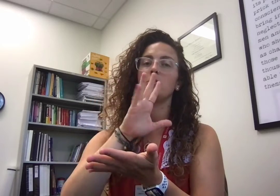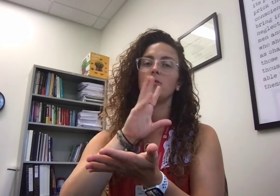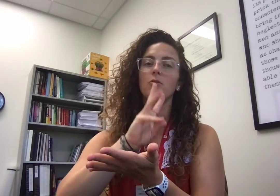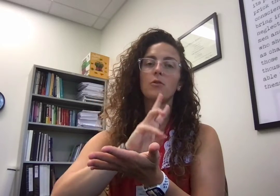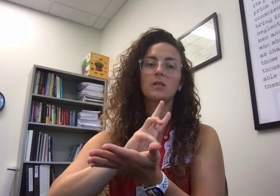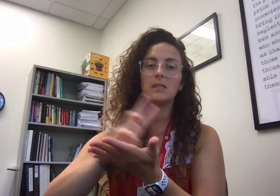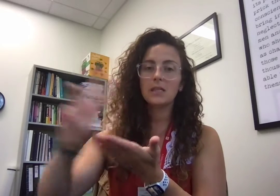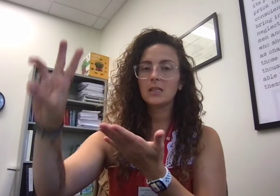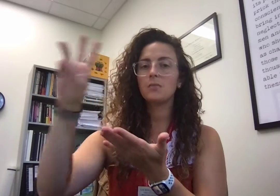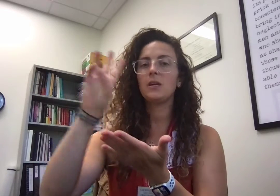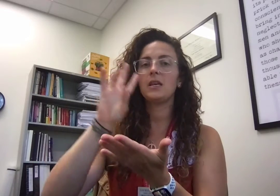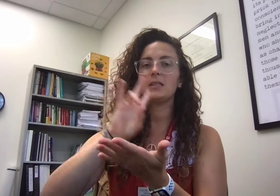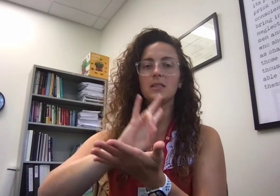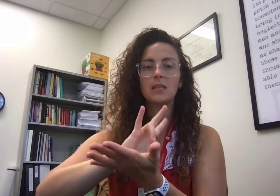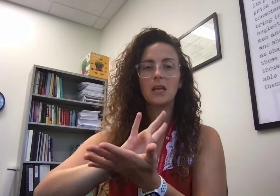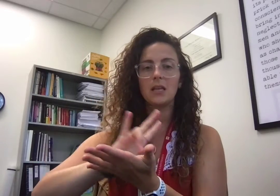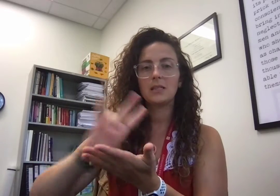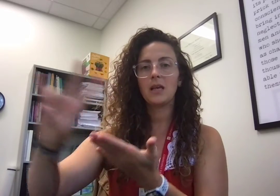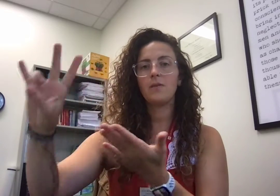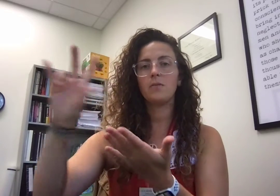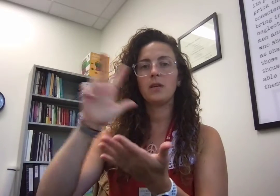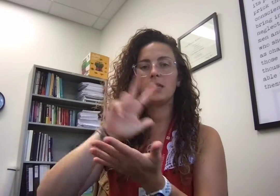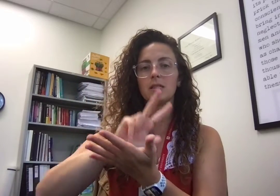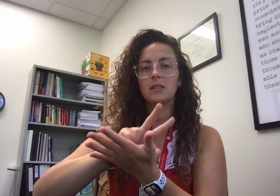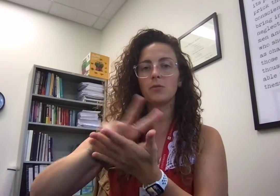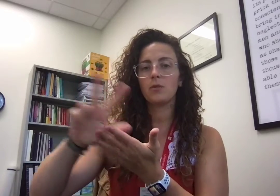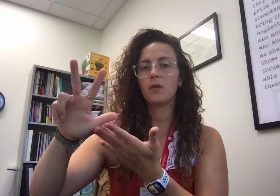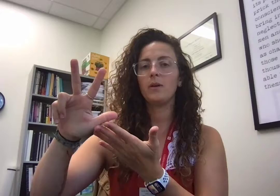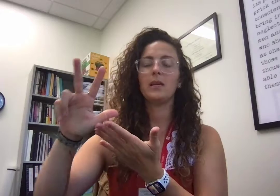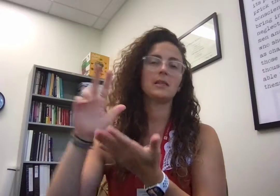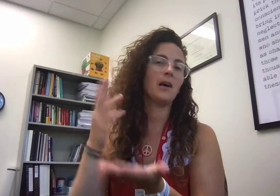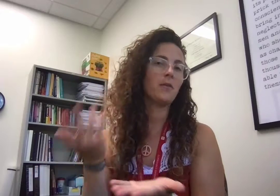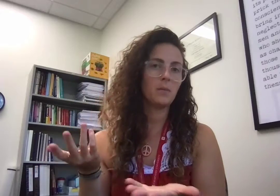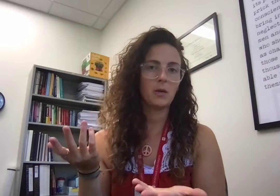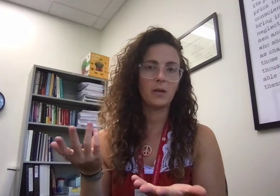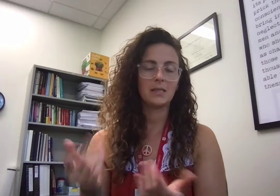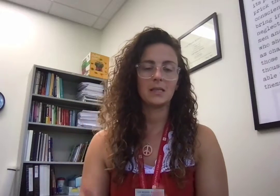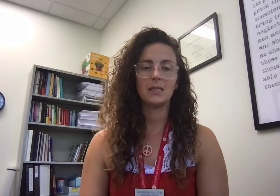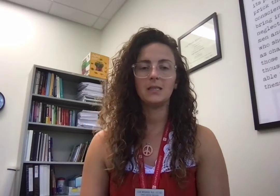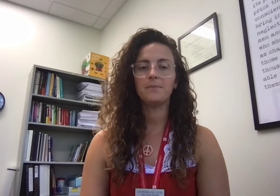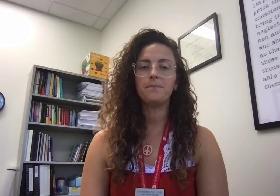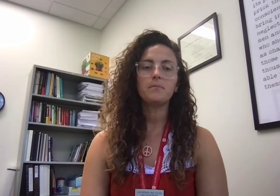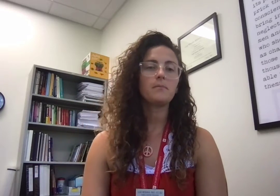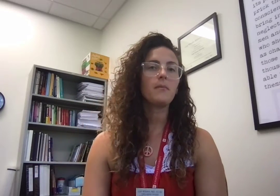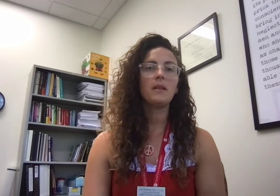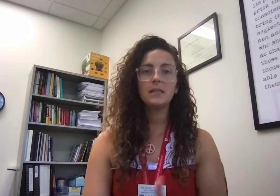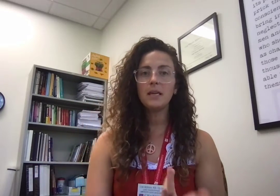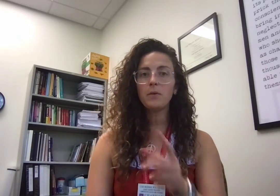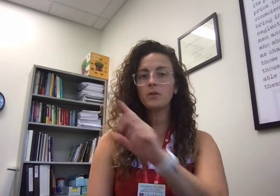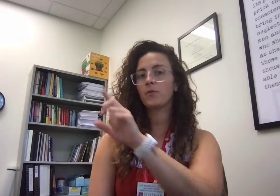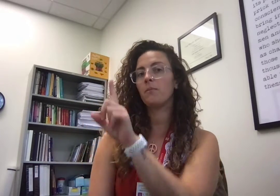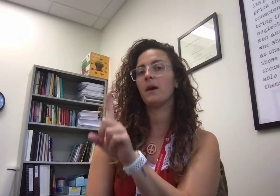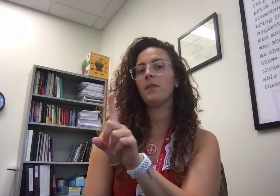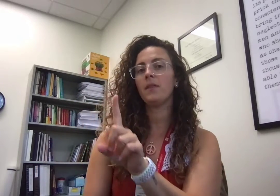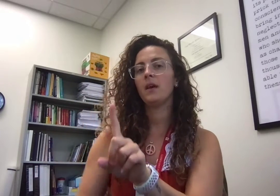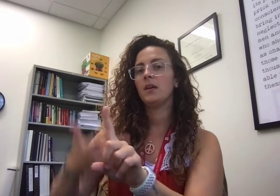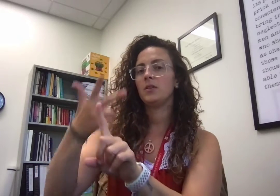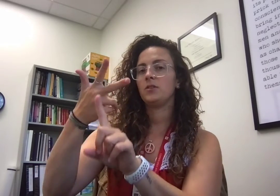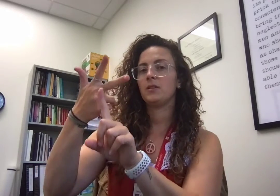do 6 weeks, 7 weeks, 3 weeks, however many weeks it is. The same goes for month. So you can